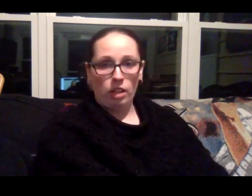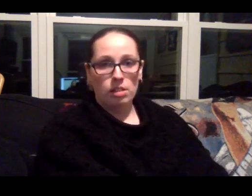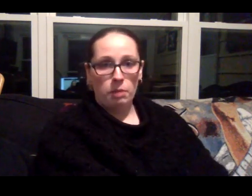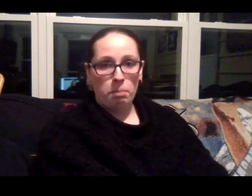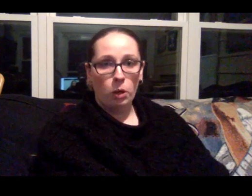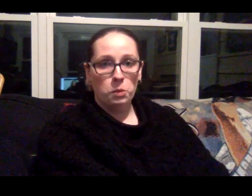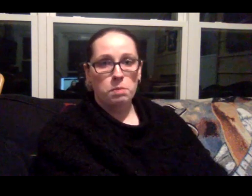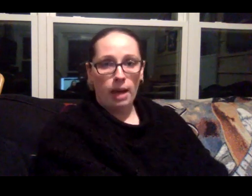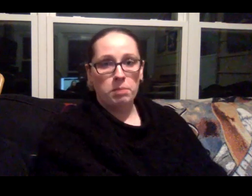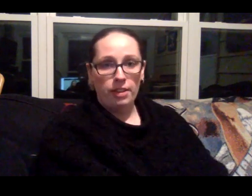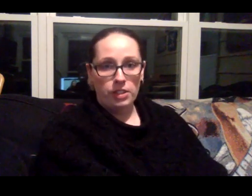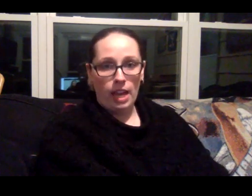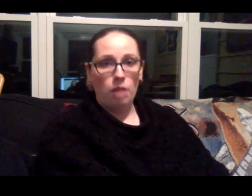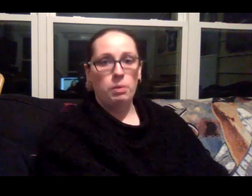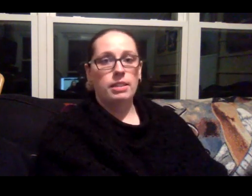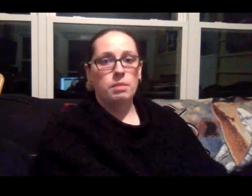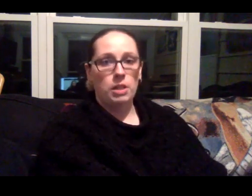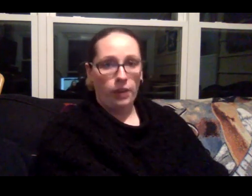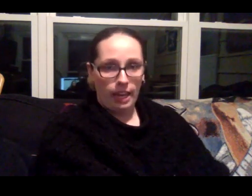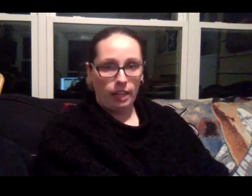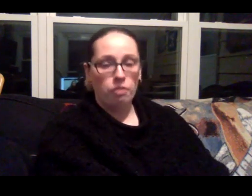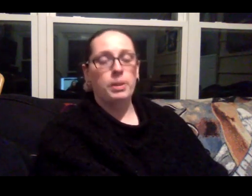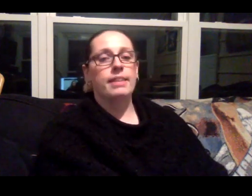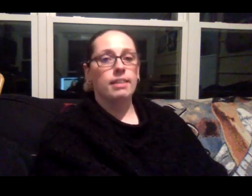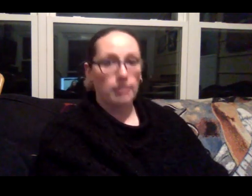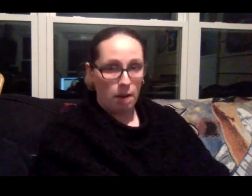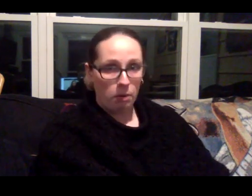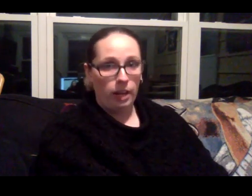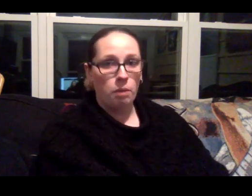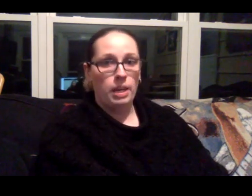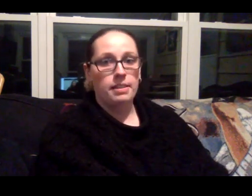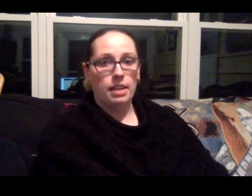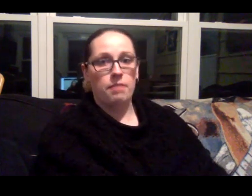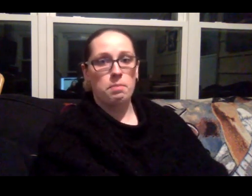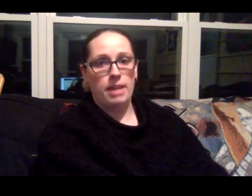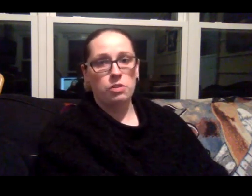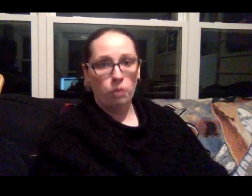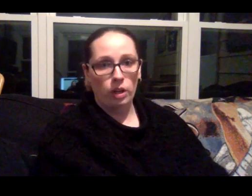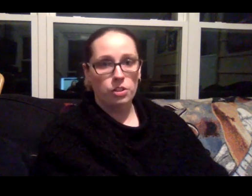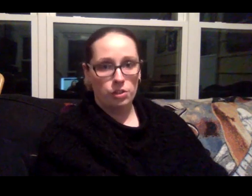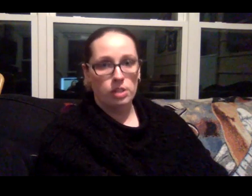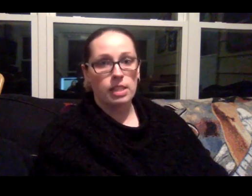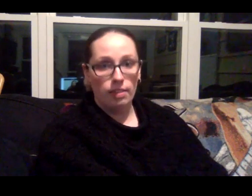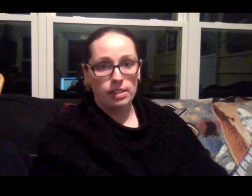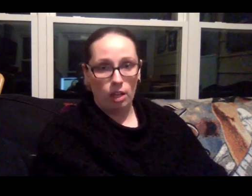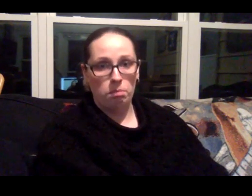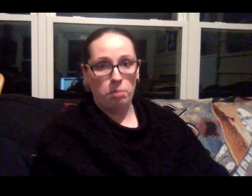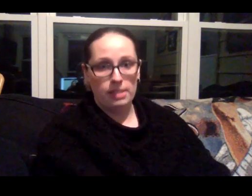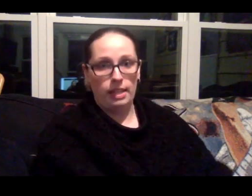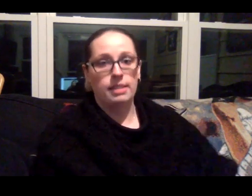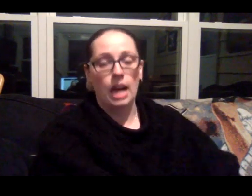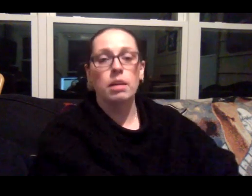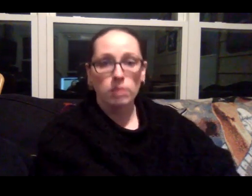three articles I'm going to post bottom line. They're saying we need to be creative. We need to collaborate and we need to give the best for our students in this